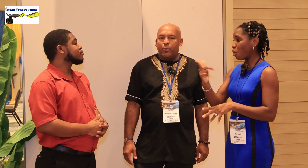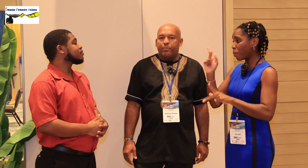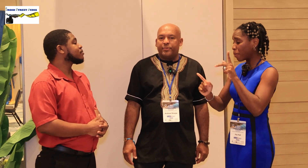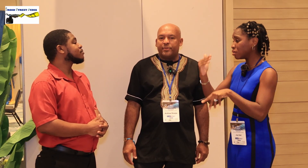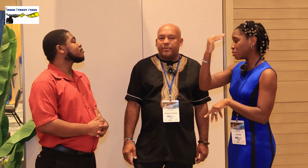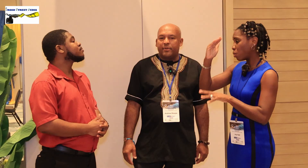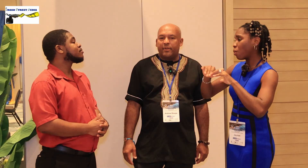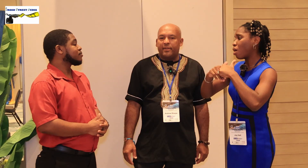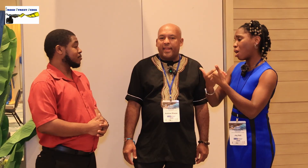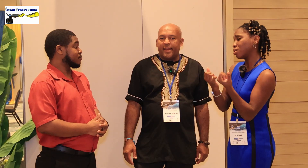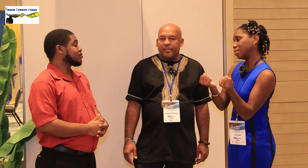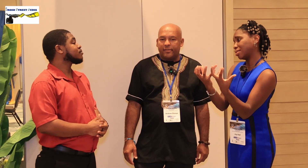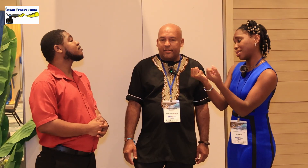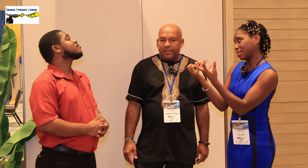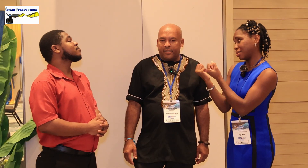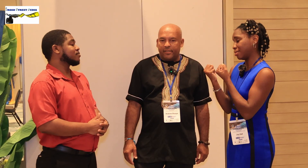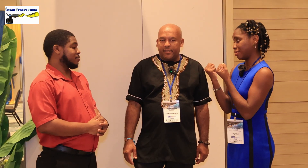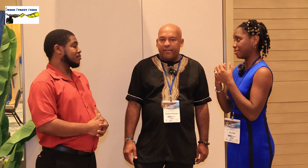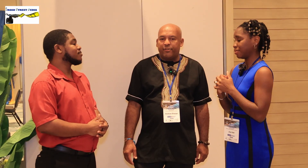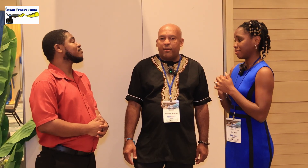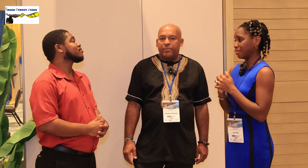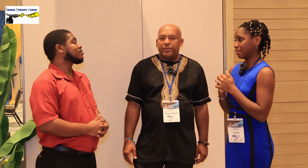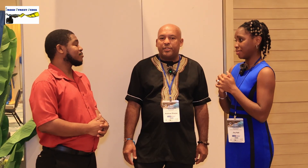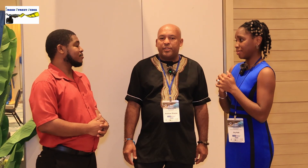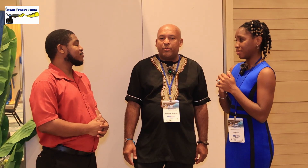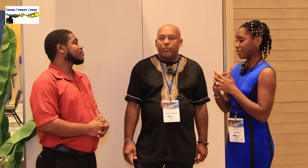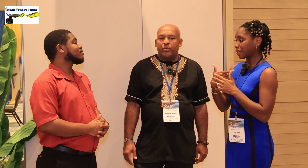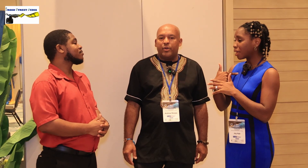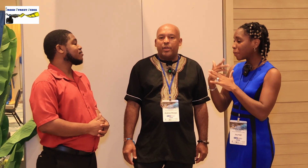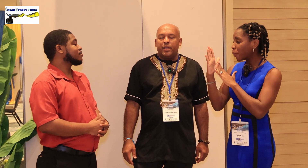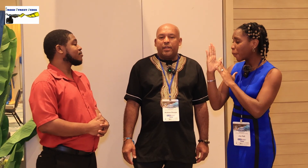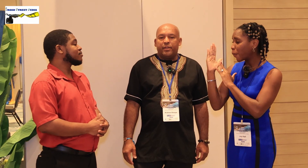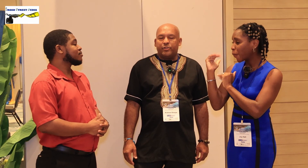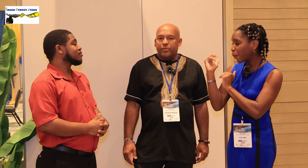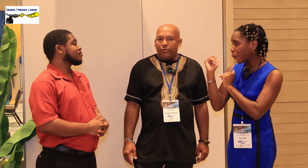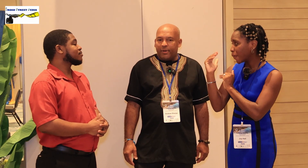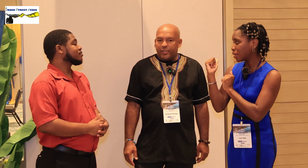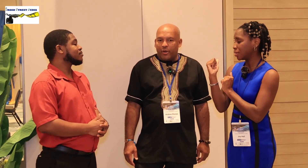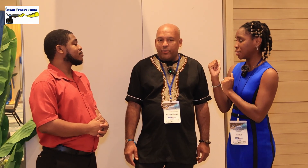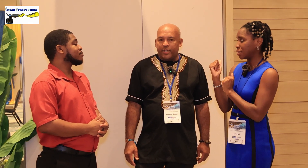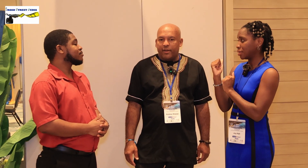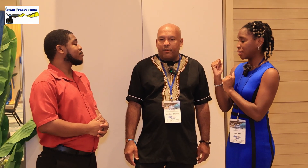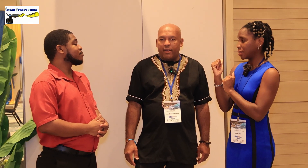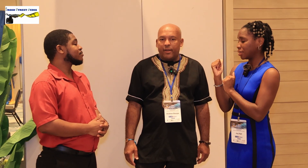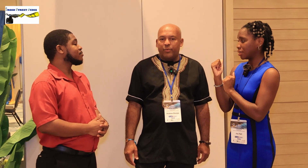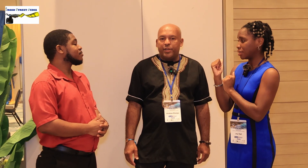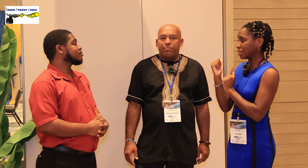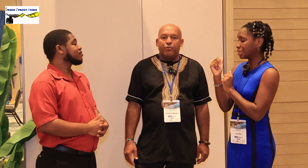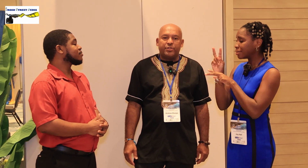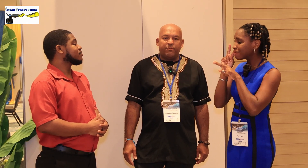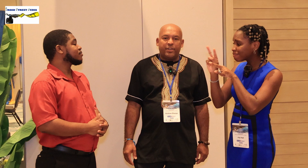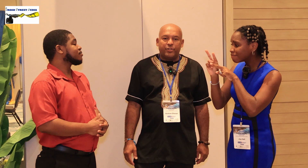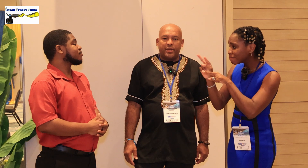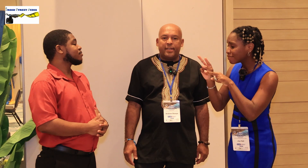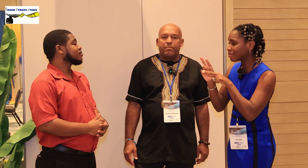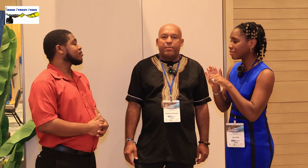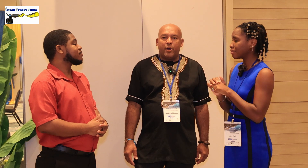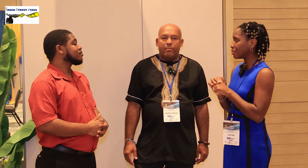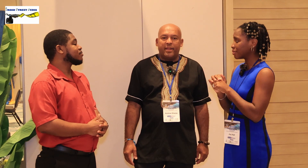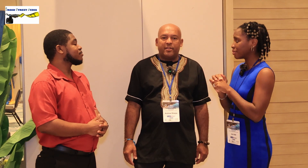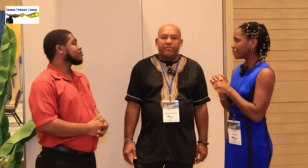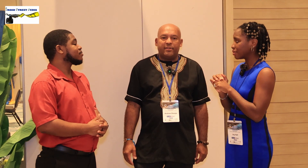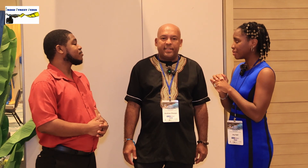great hopes that the deaf community, there's so much out there, and with the motivation